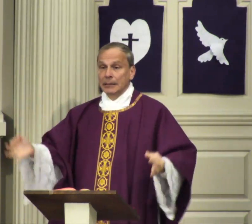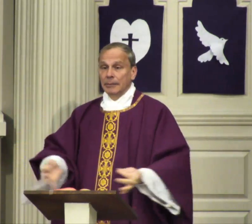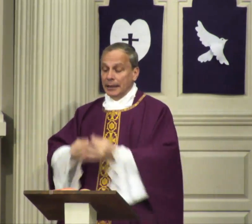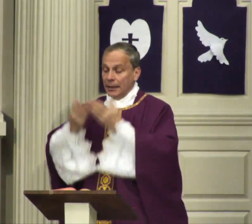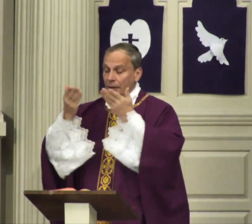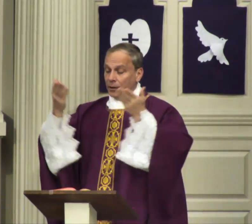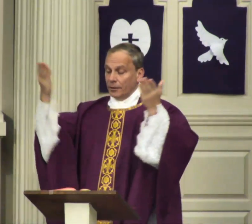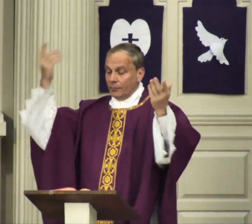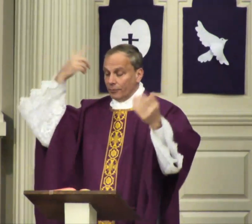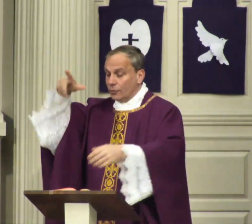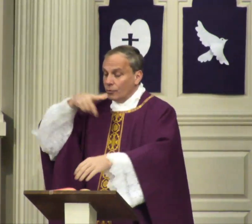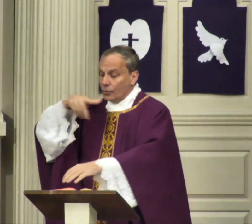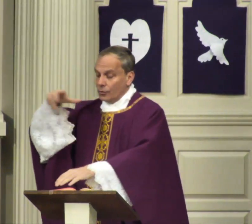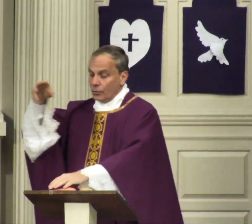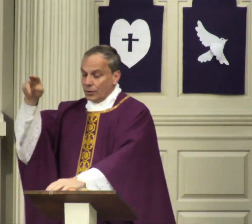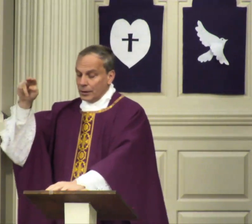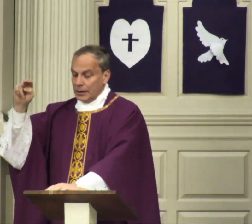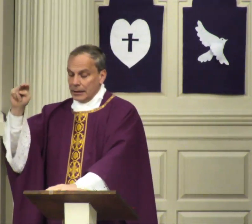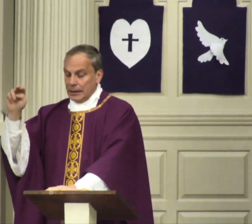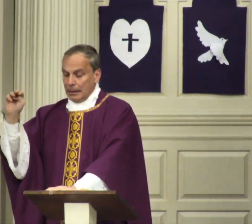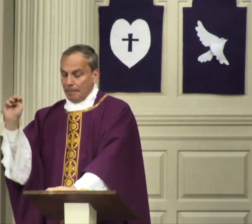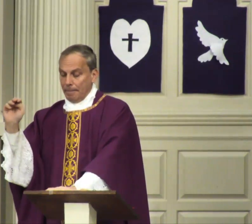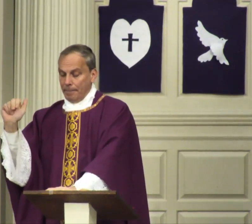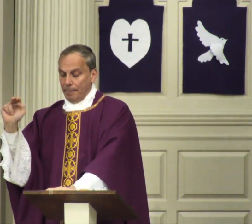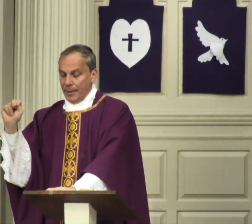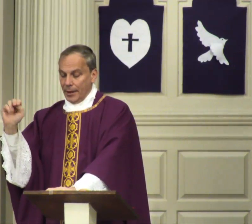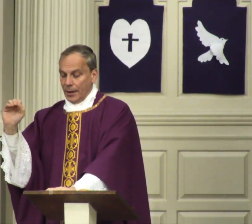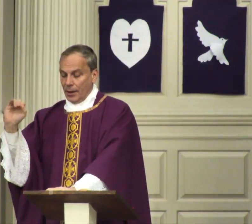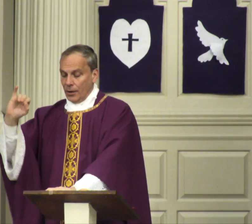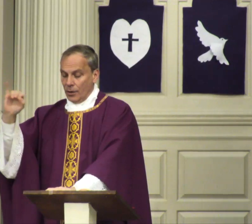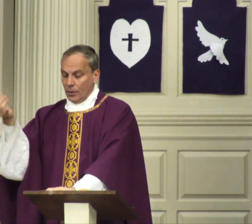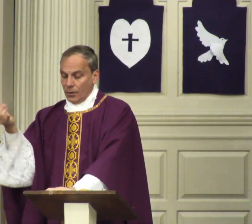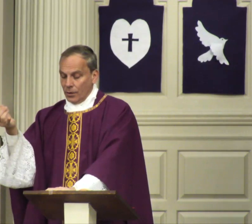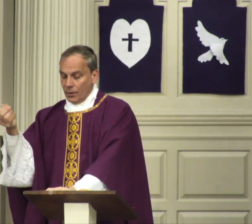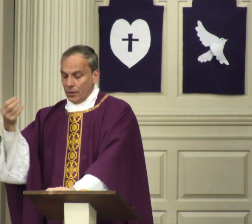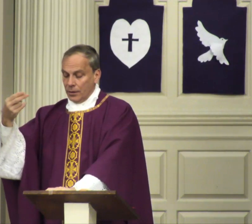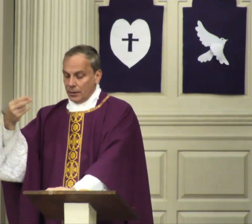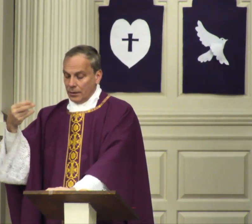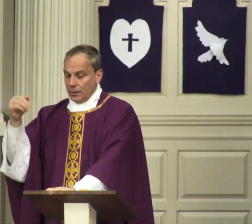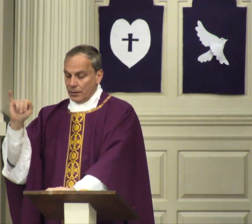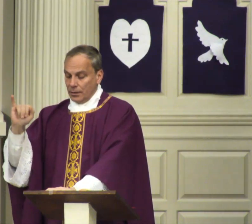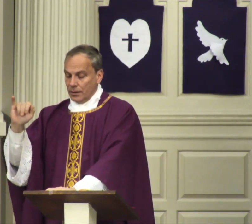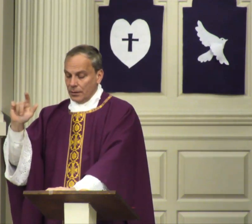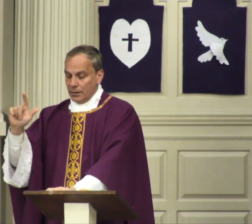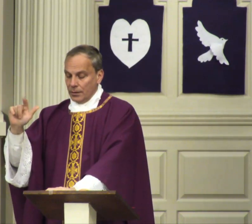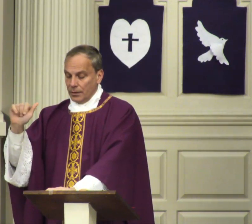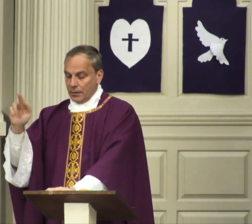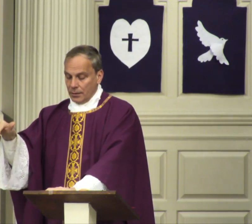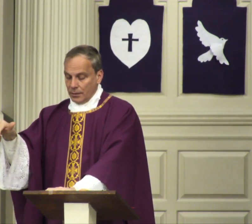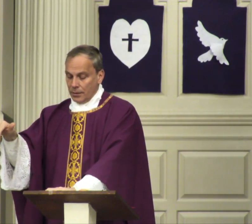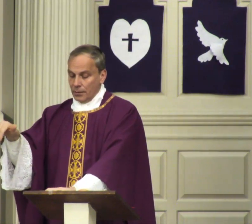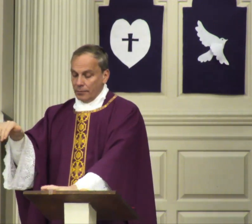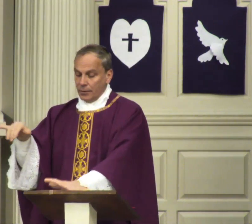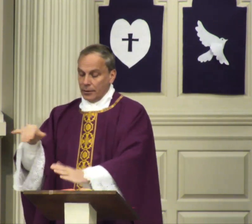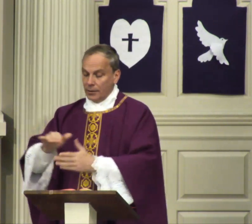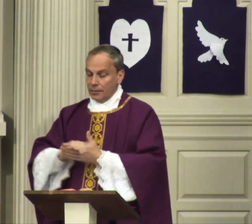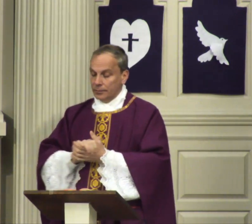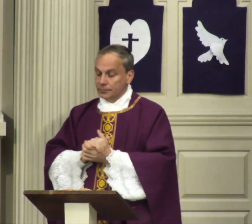My brothers and sisters, today's Mass is being offered for Manoj Hillary.